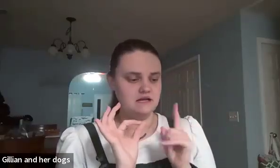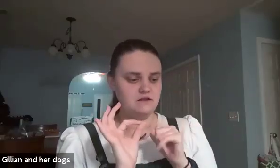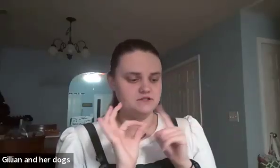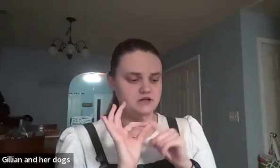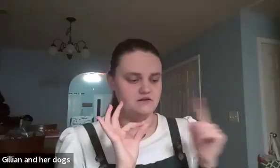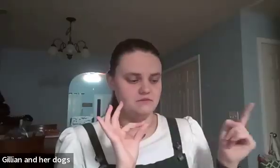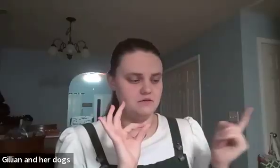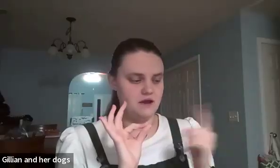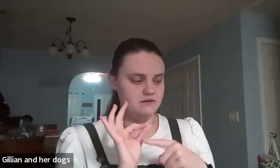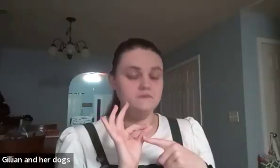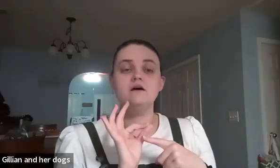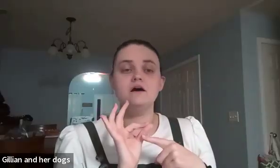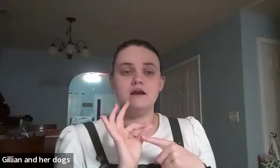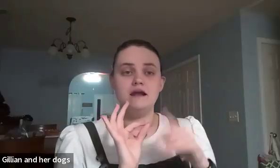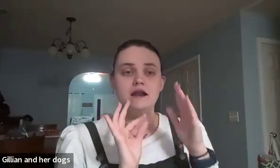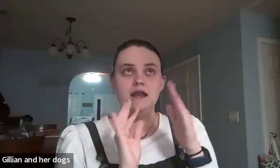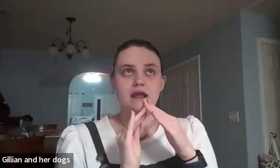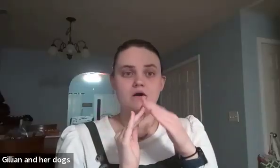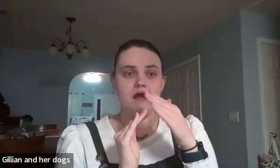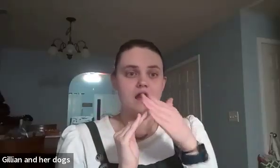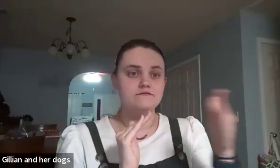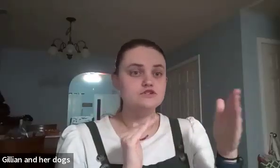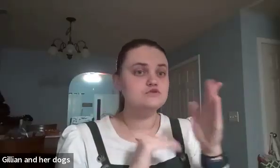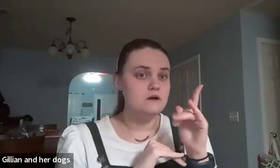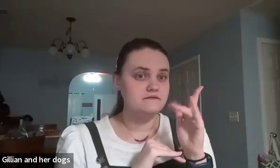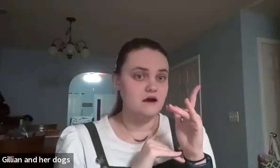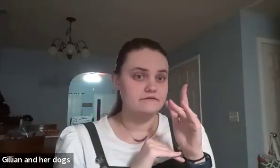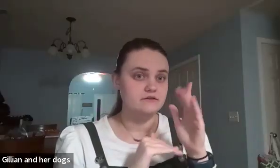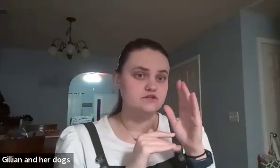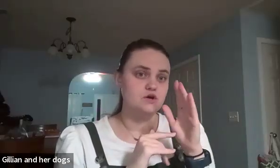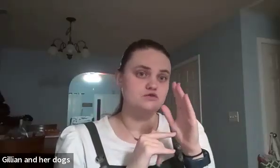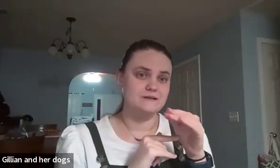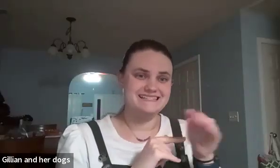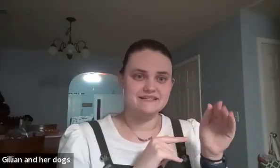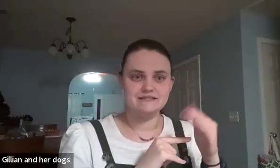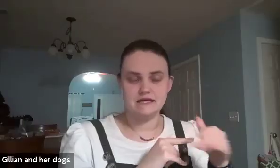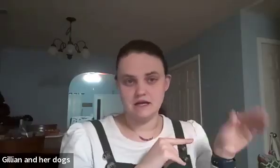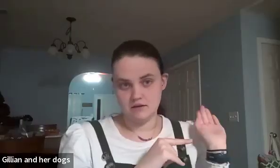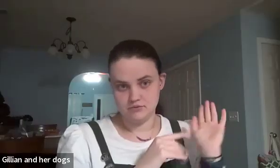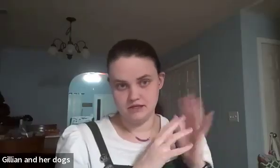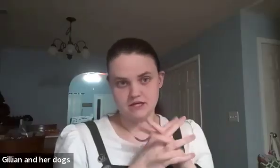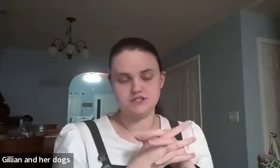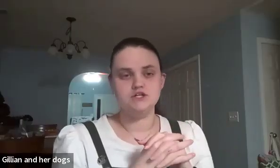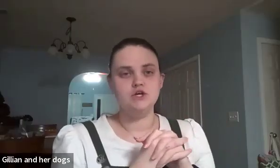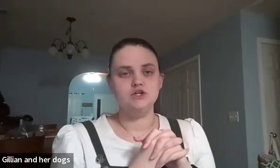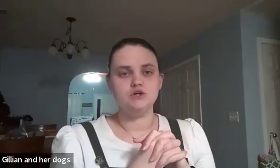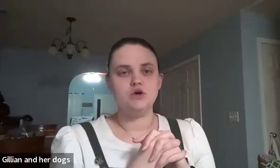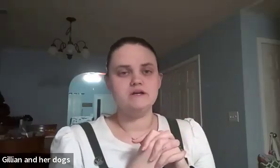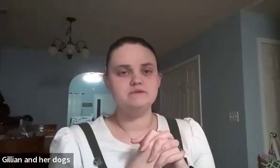see. I lost my train of thought. I'm coming back. All right. Now, after 25, so 26 and up pretty much, you're going to be